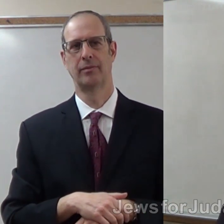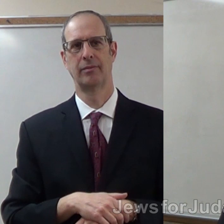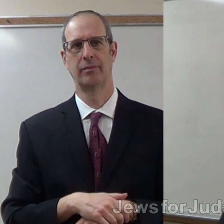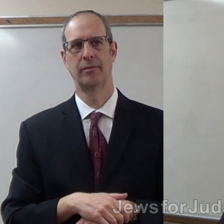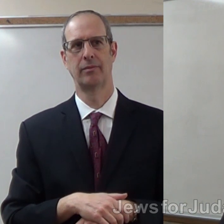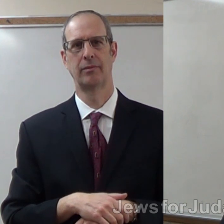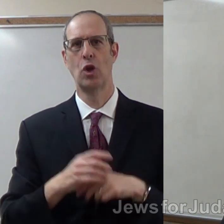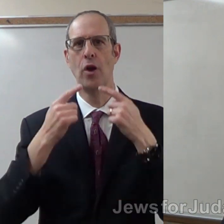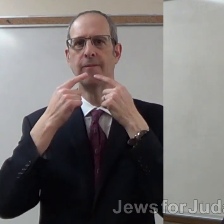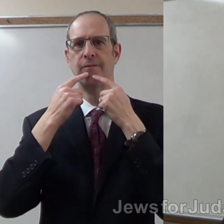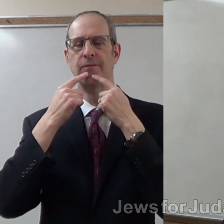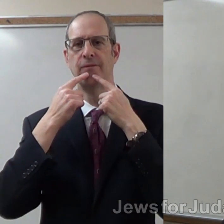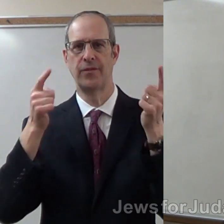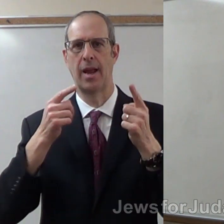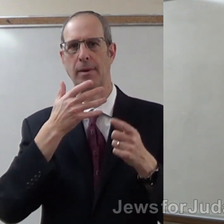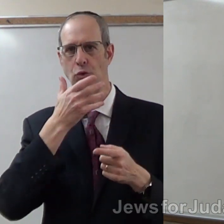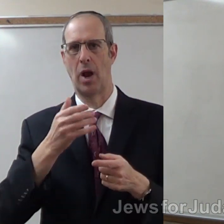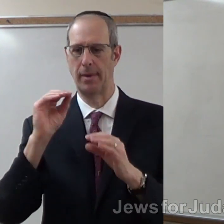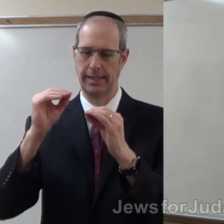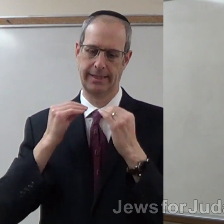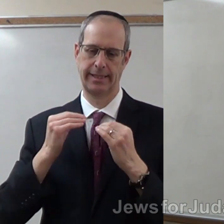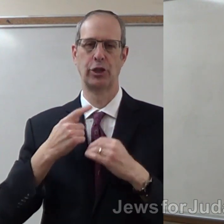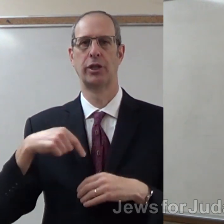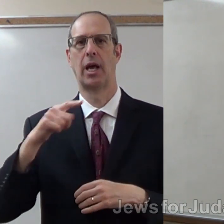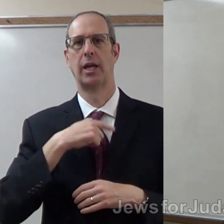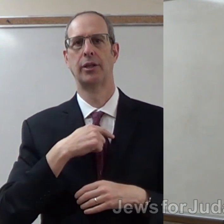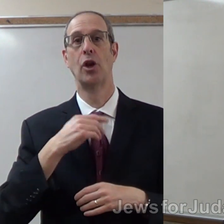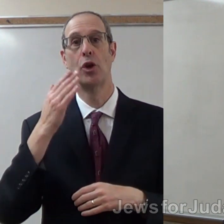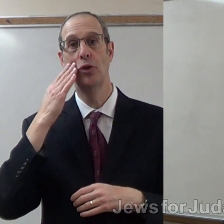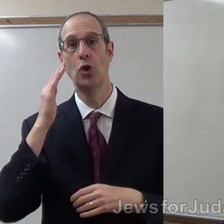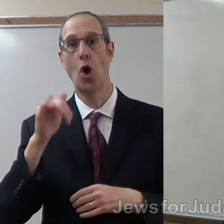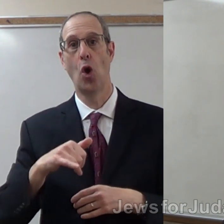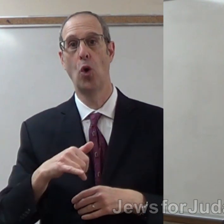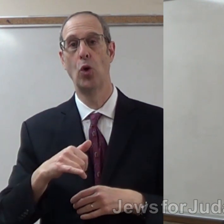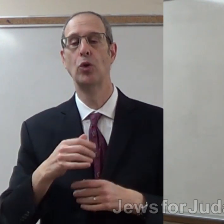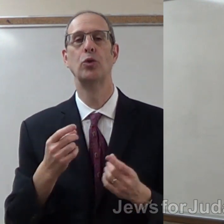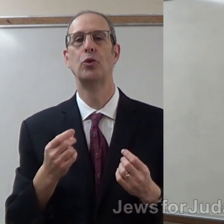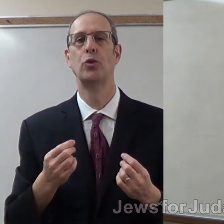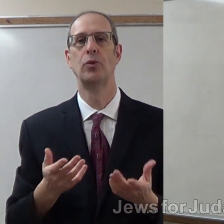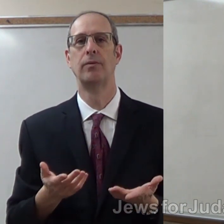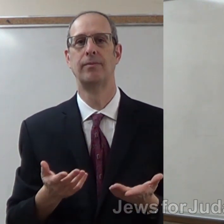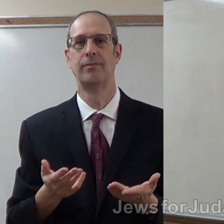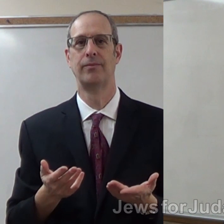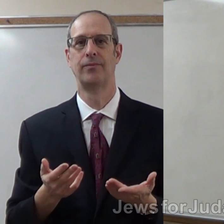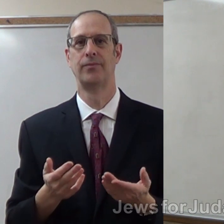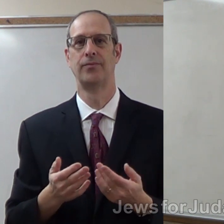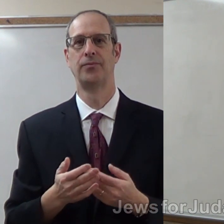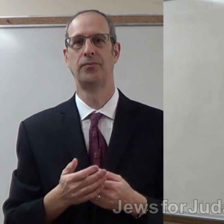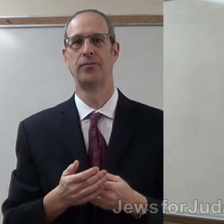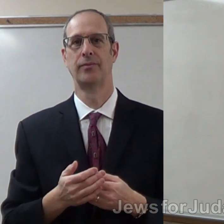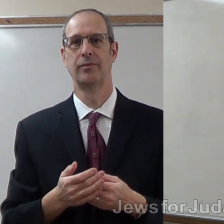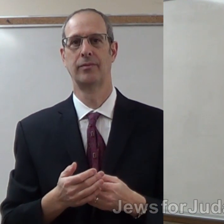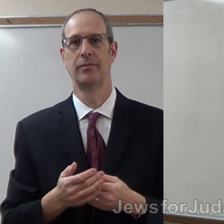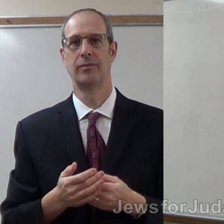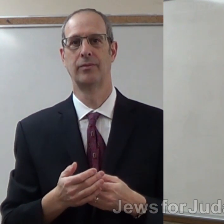One of the great rabbis teaches us that you know what a good thing to do is?